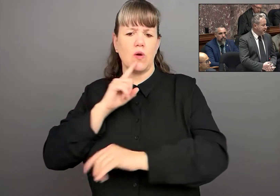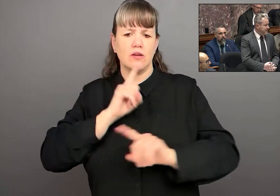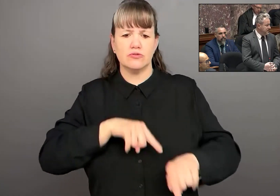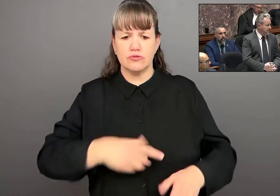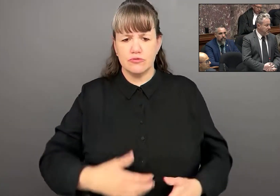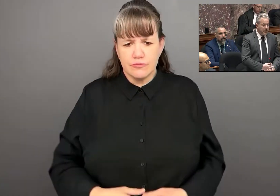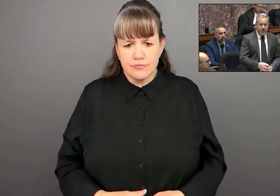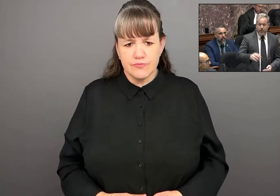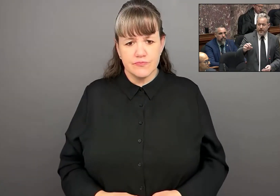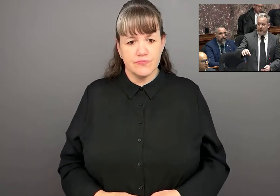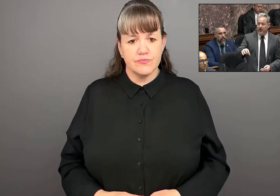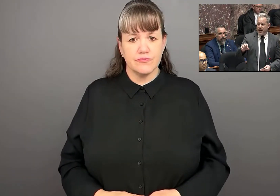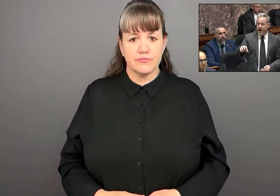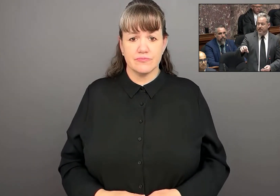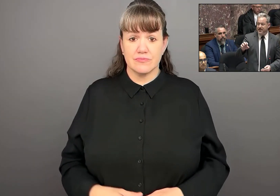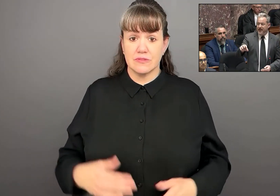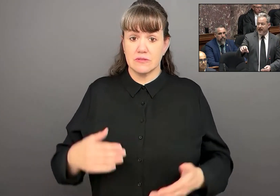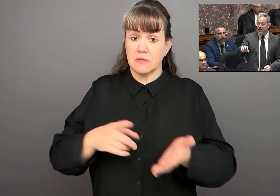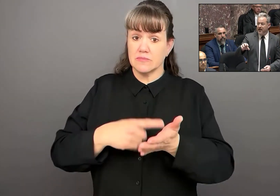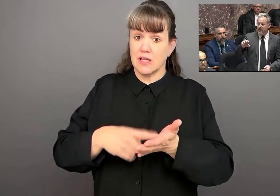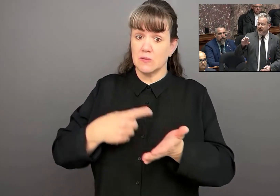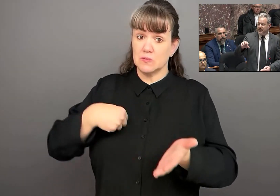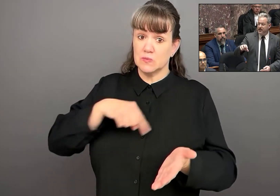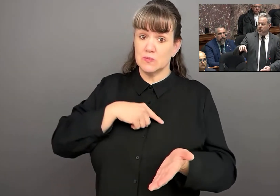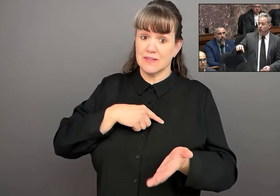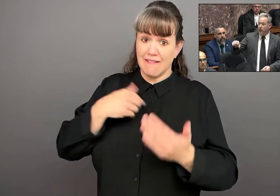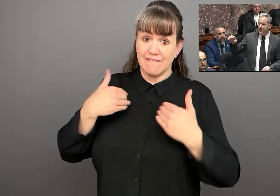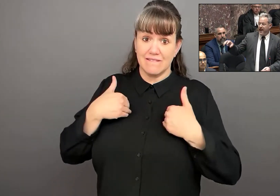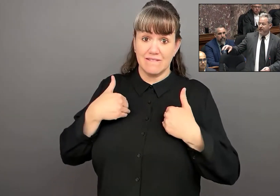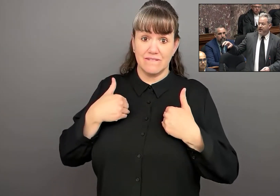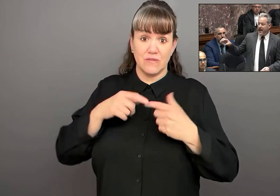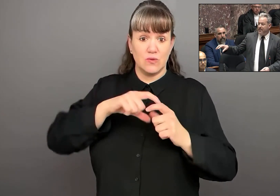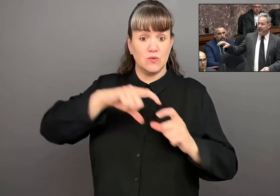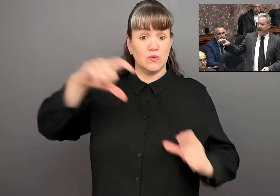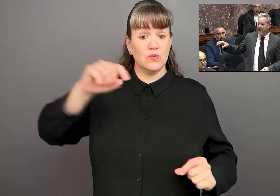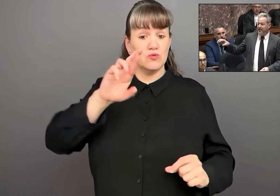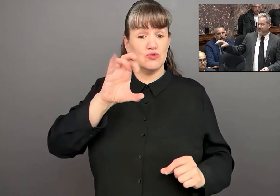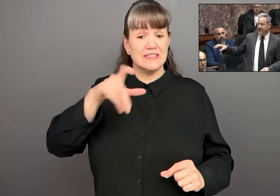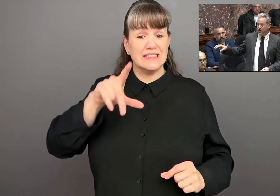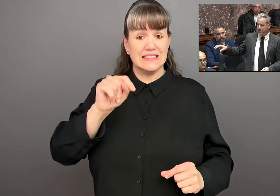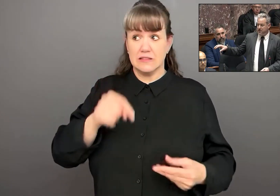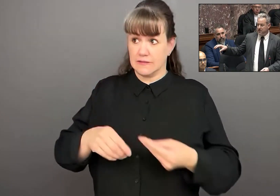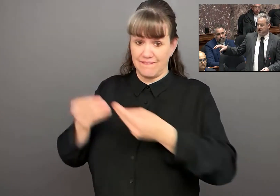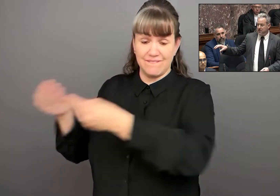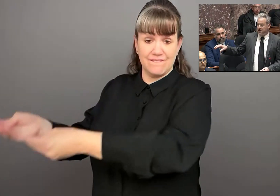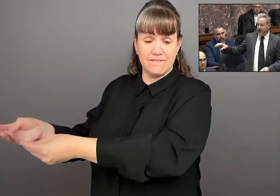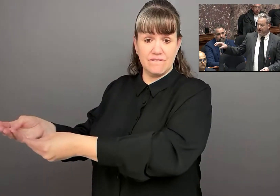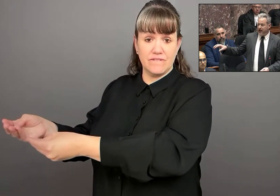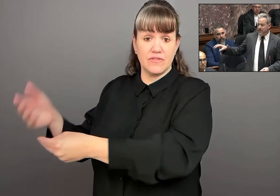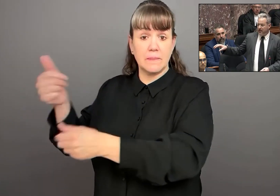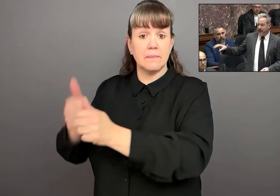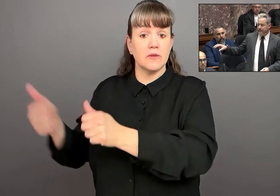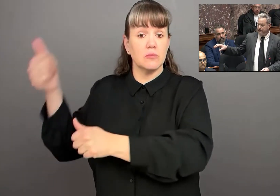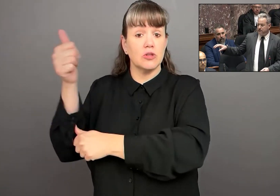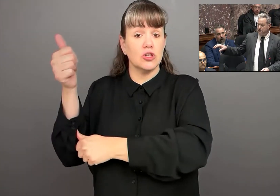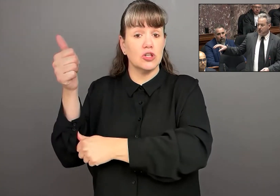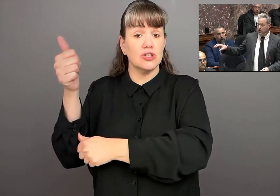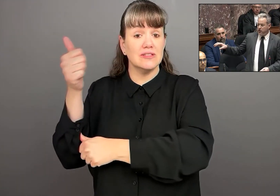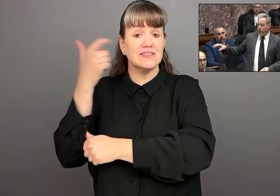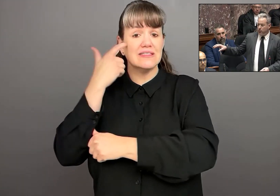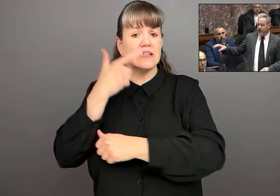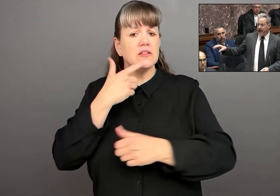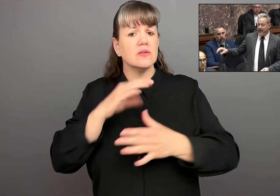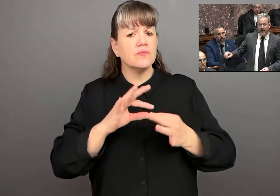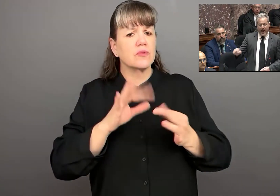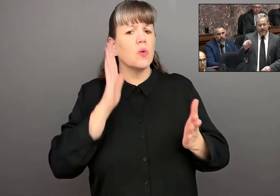the receipts. The Premier got up and said he is going to work with every MLA in this House. Every MLA.